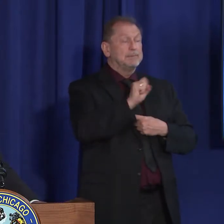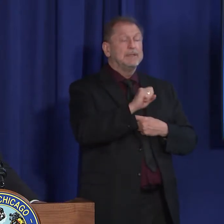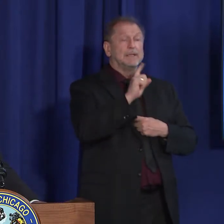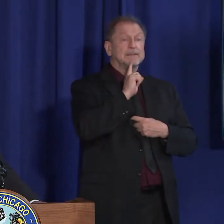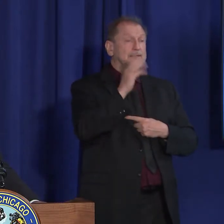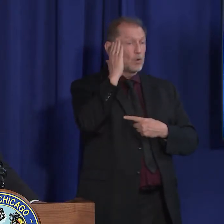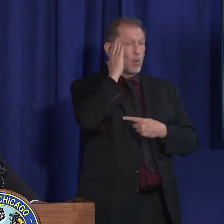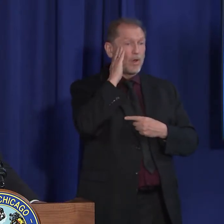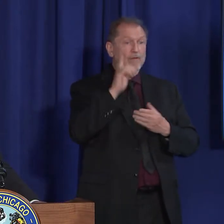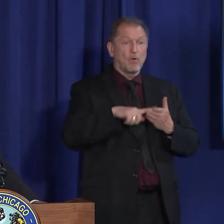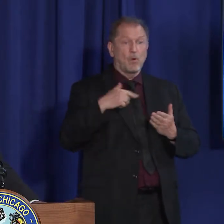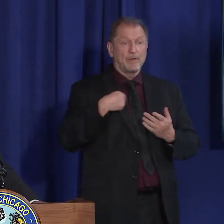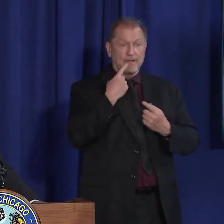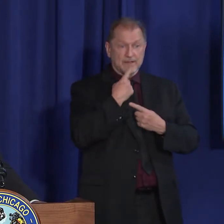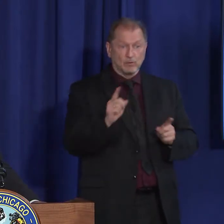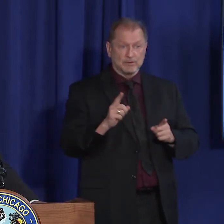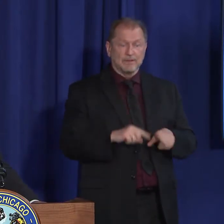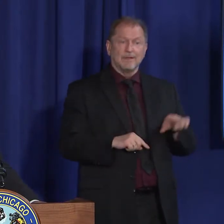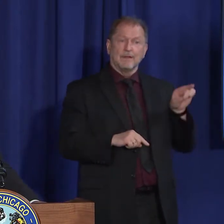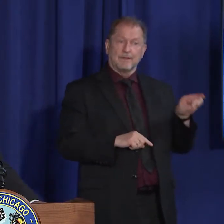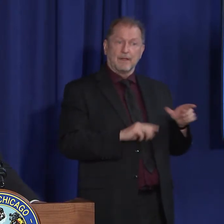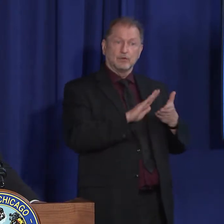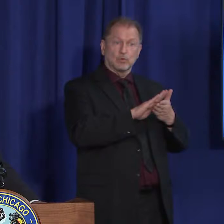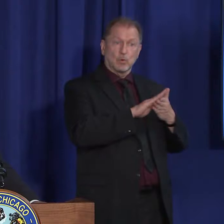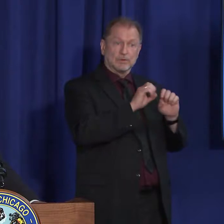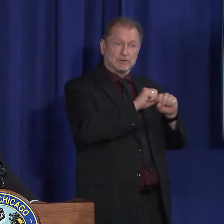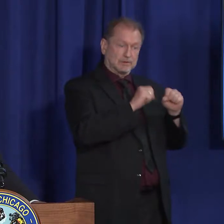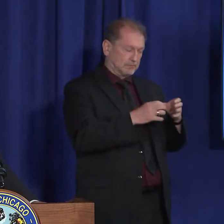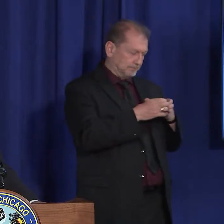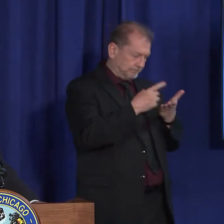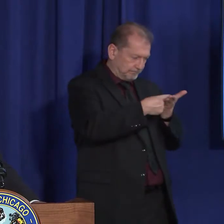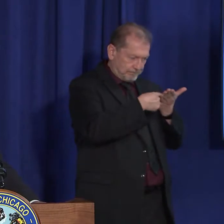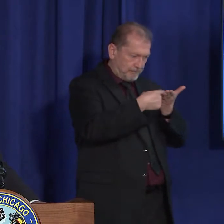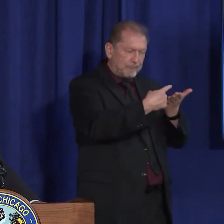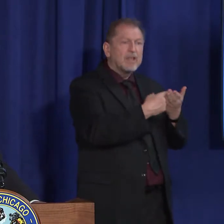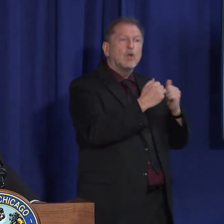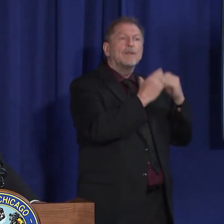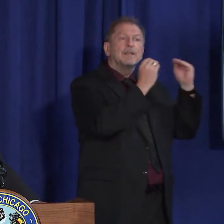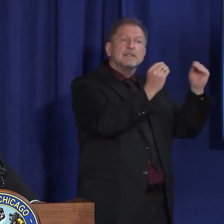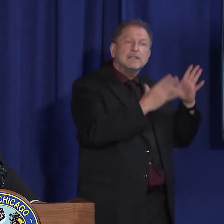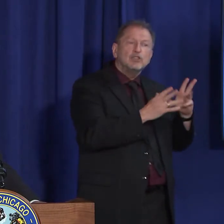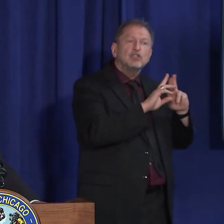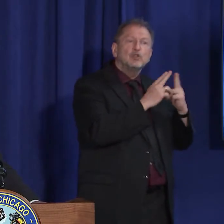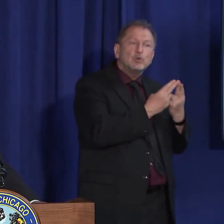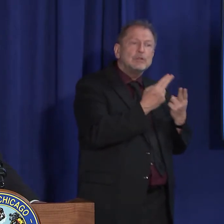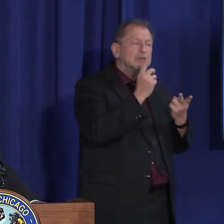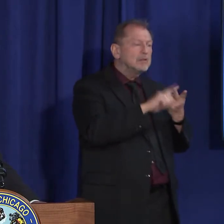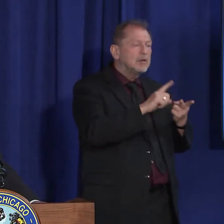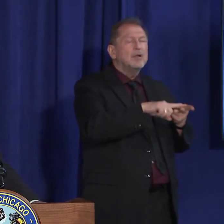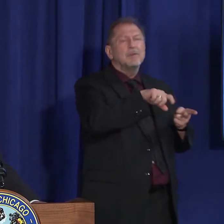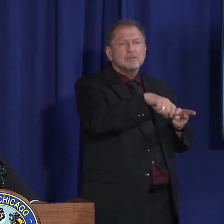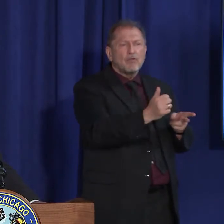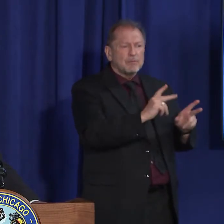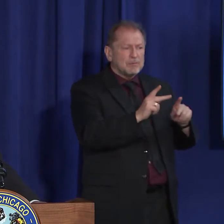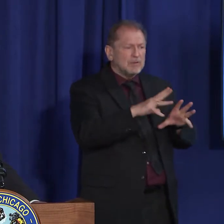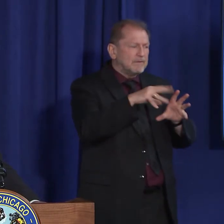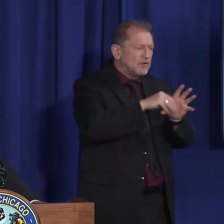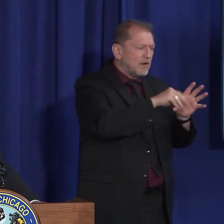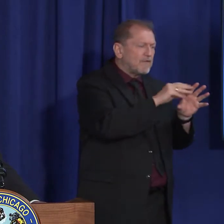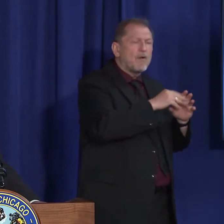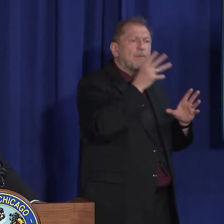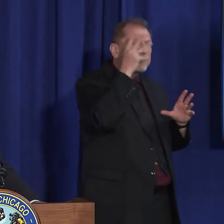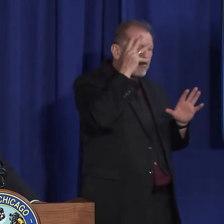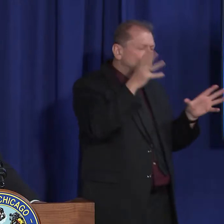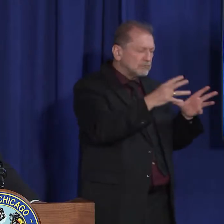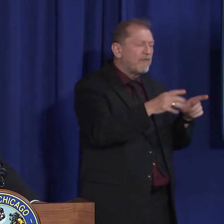today. They are in a process of engaging with their stakeholders internally and externally, and I would expect an announcement from them in the